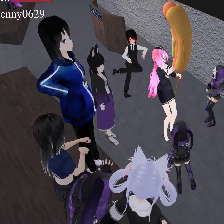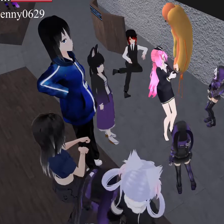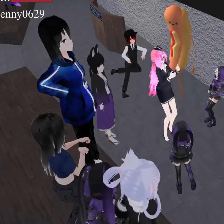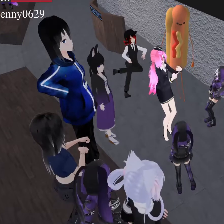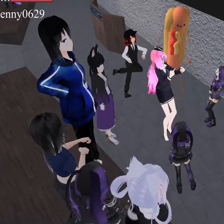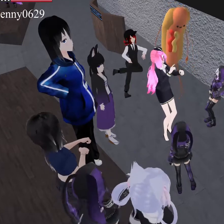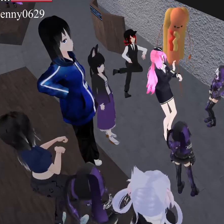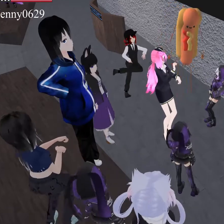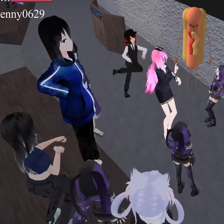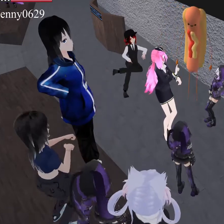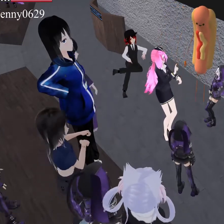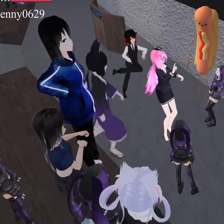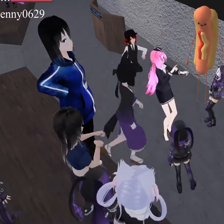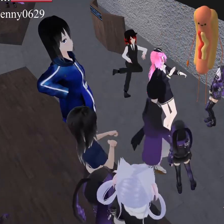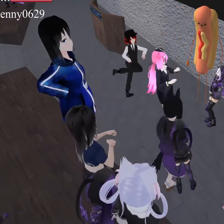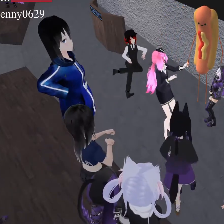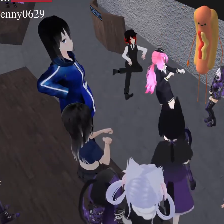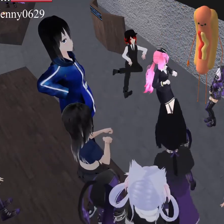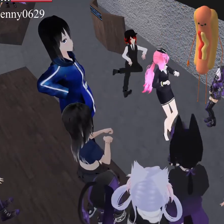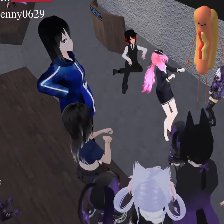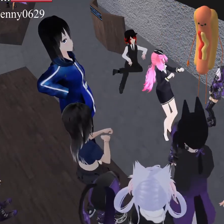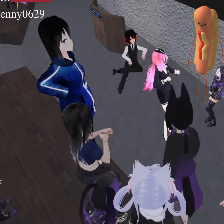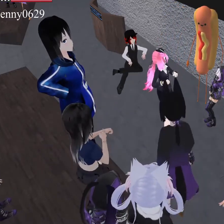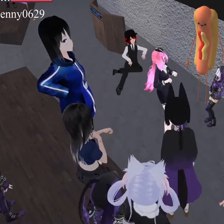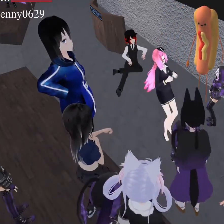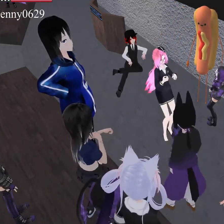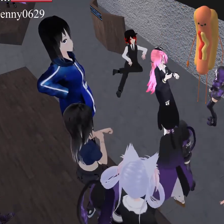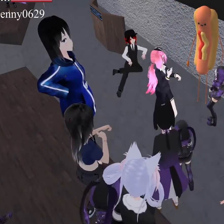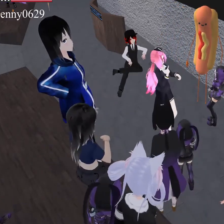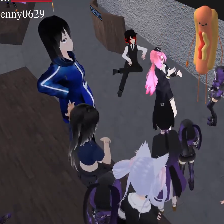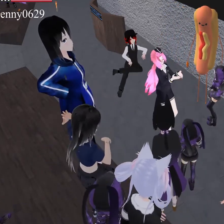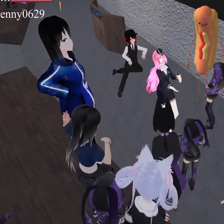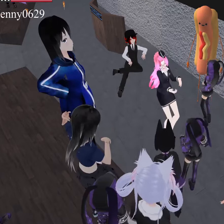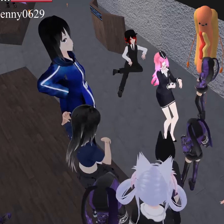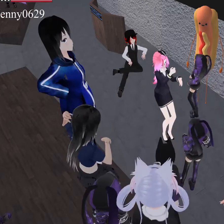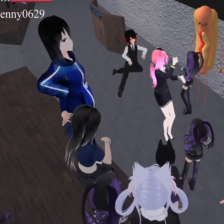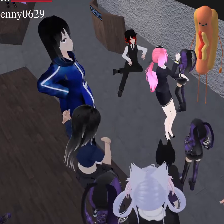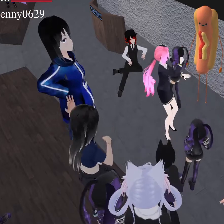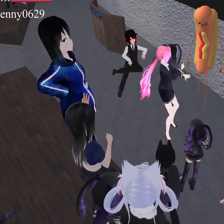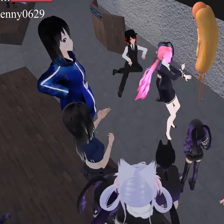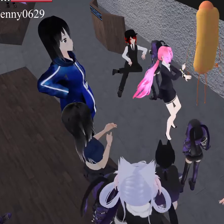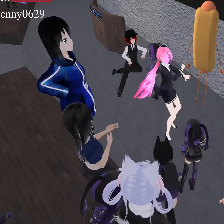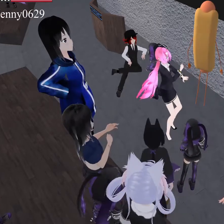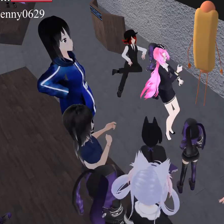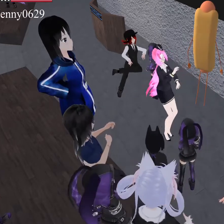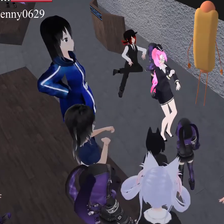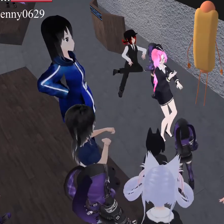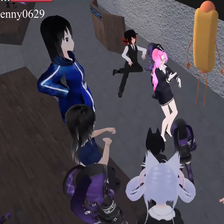Mostly the signs that you could replace with classifiers are like movements. So like I said, like moving the cup from one place to another or